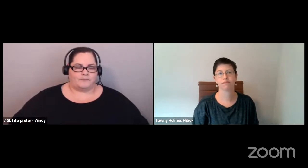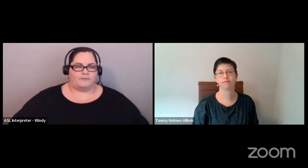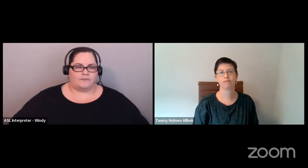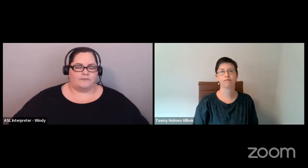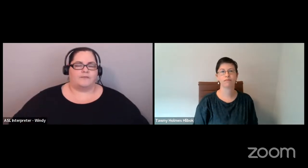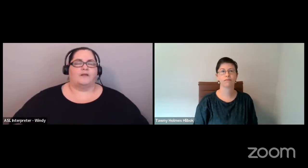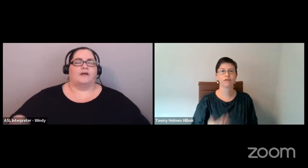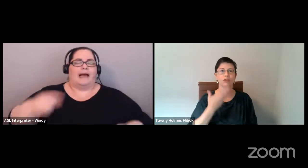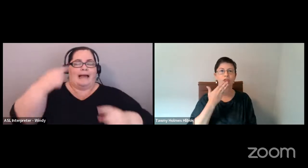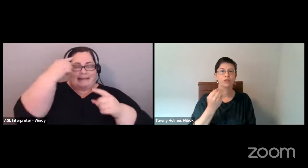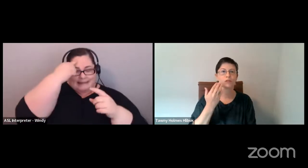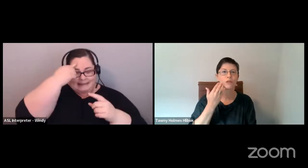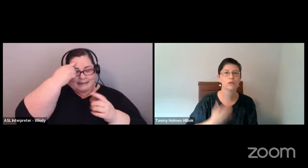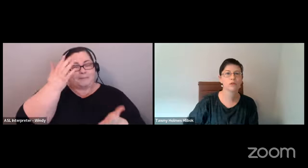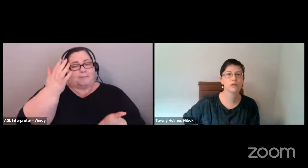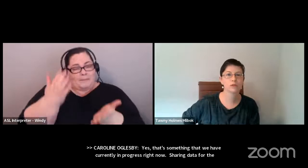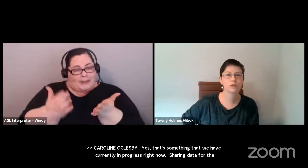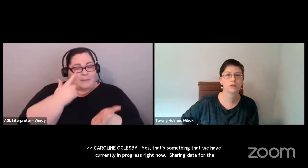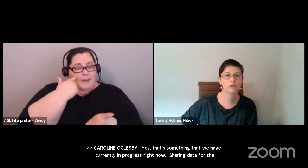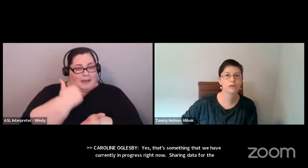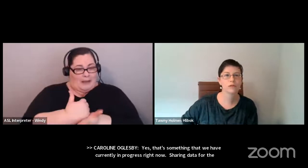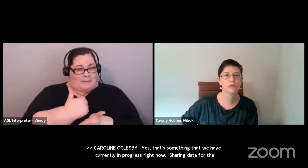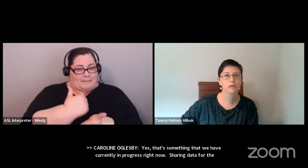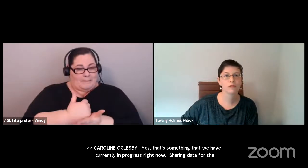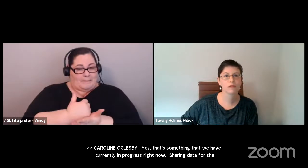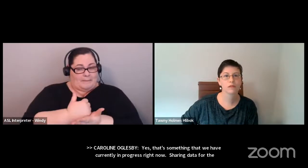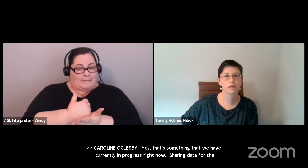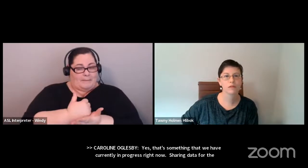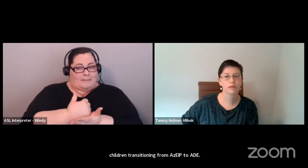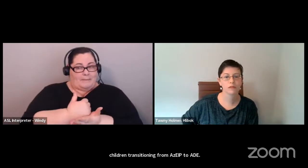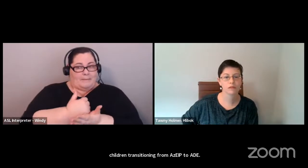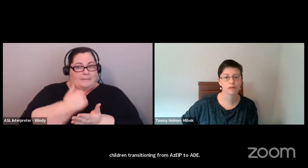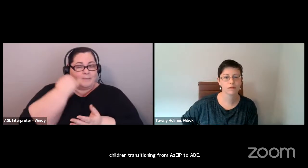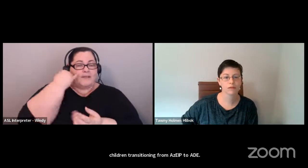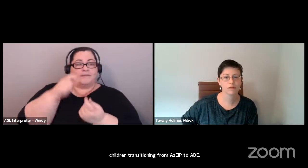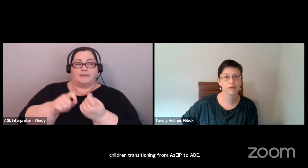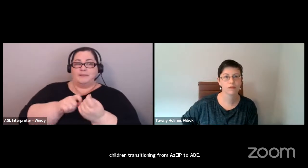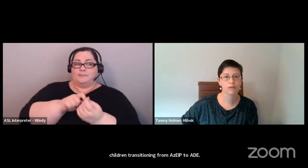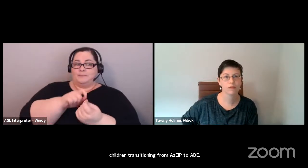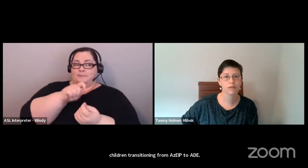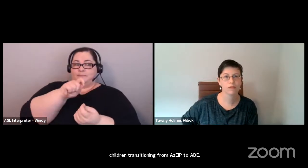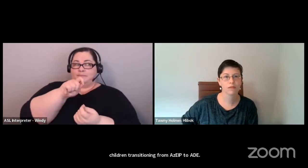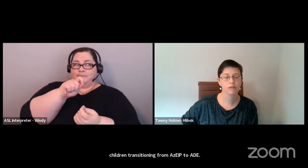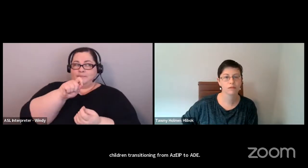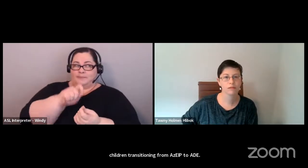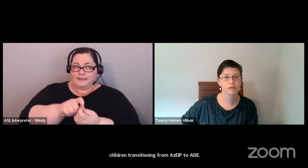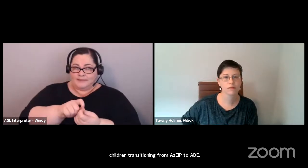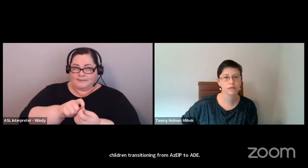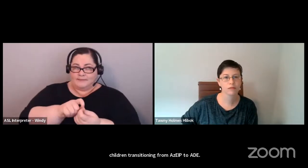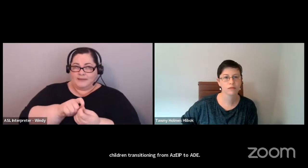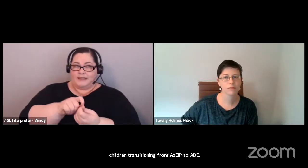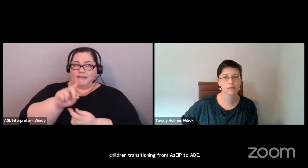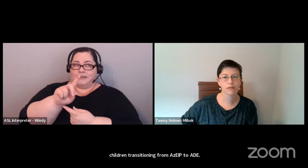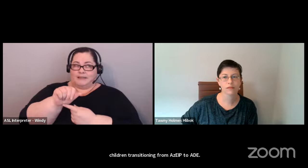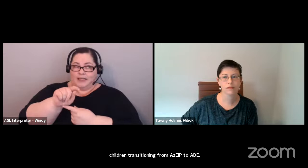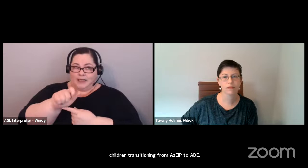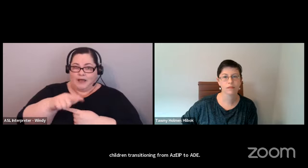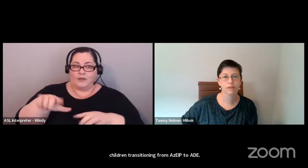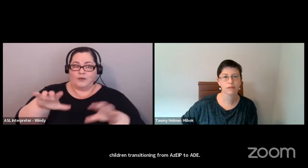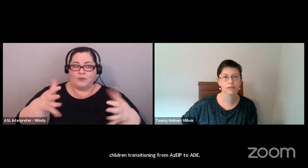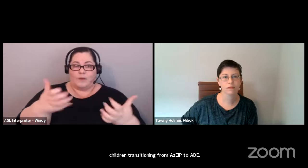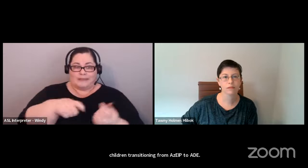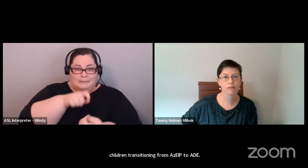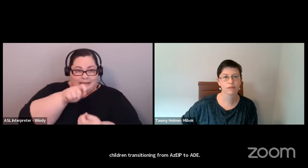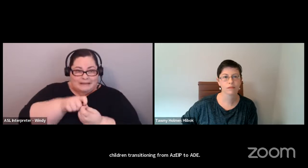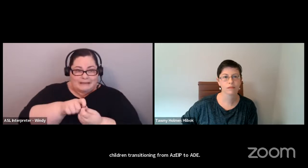But I think it might be helpful if it's any specific data that the group wants